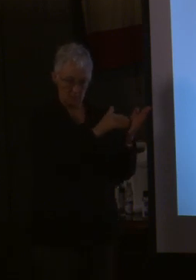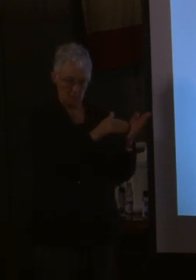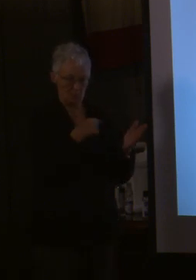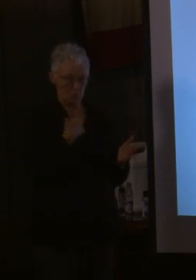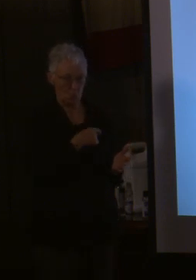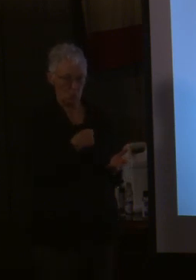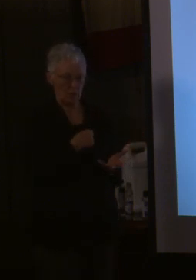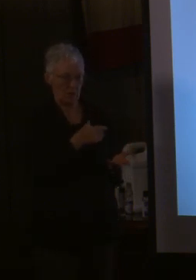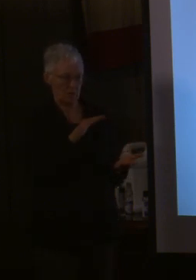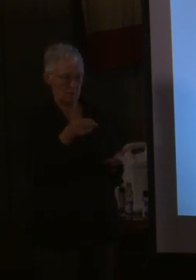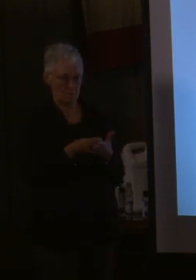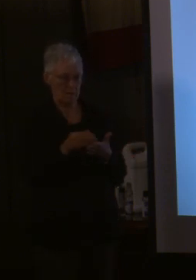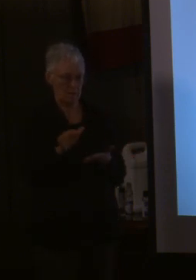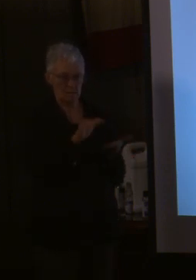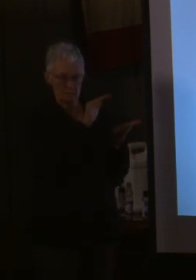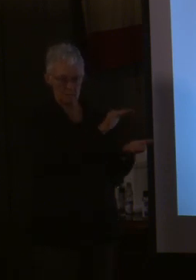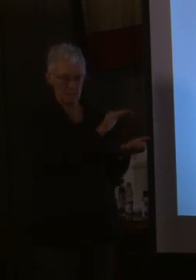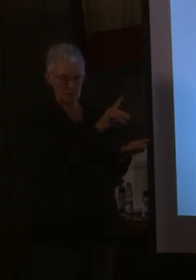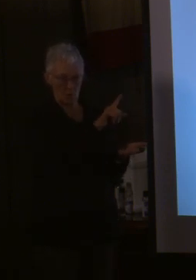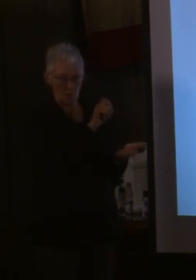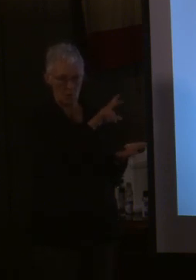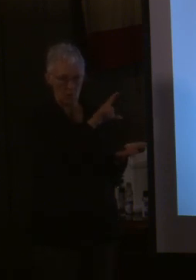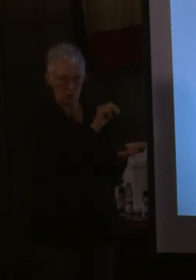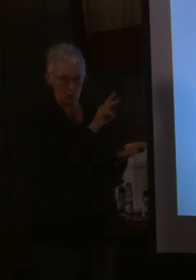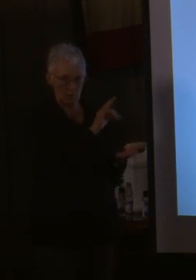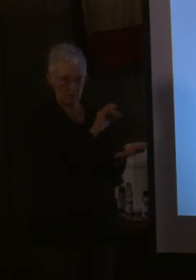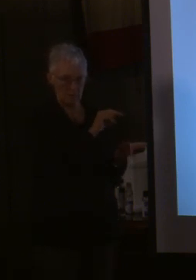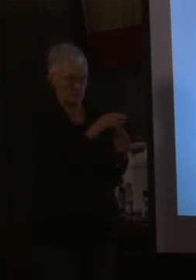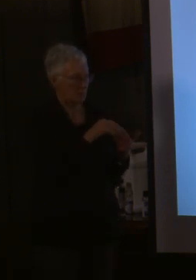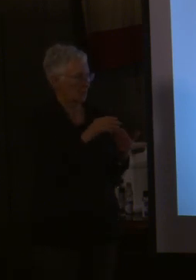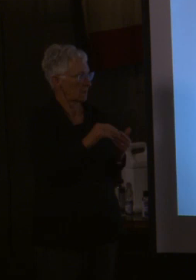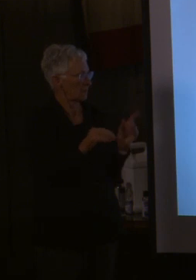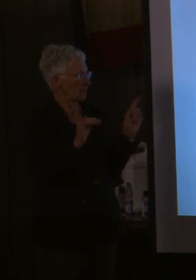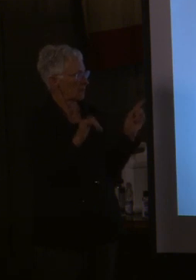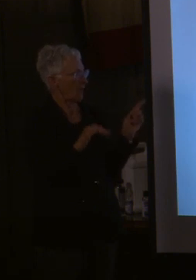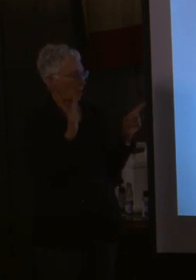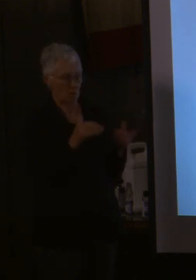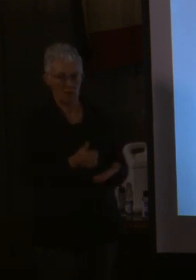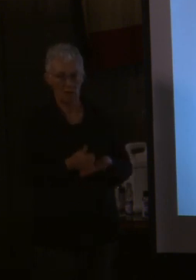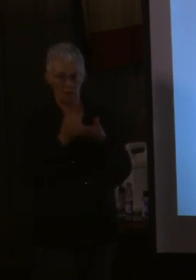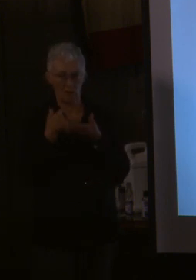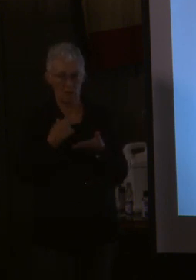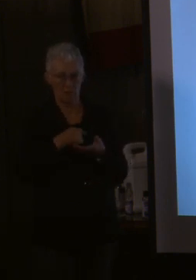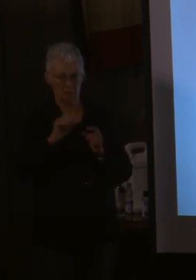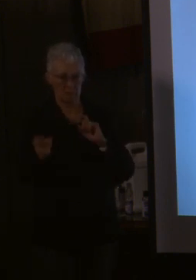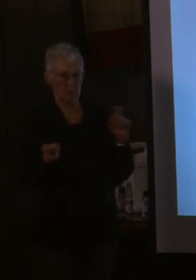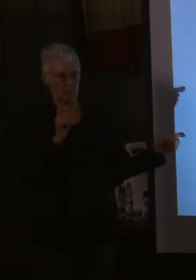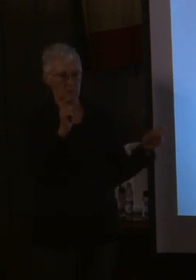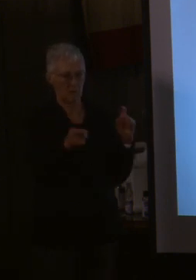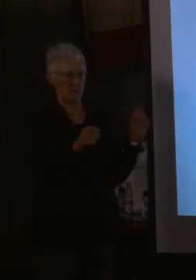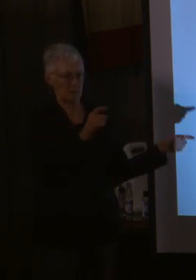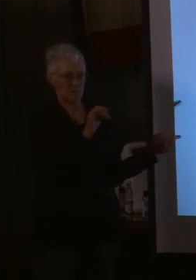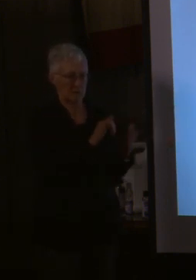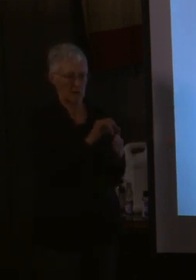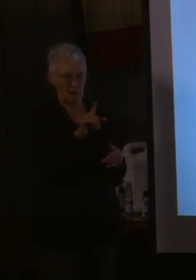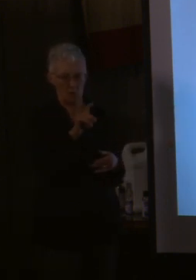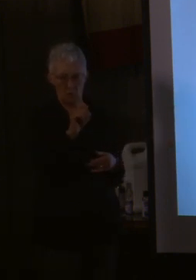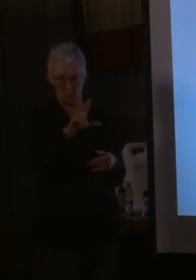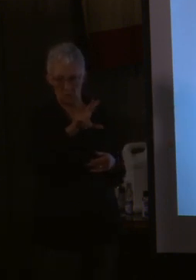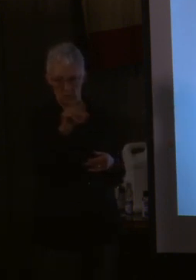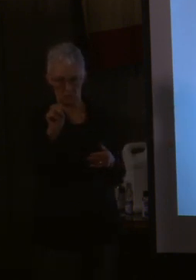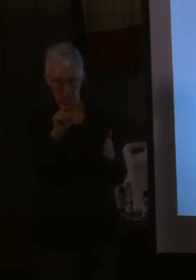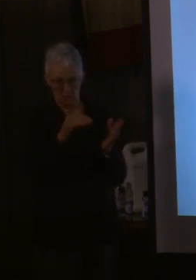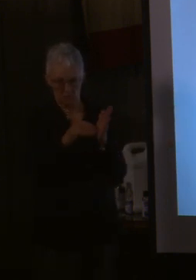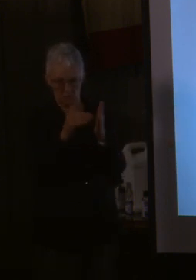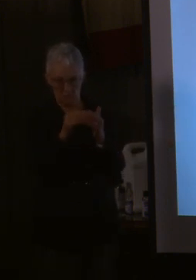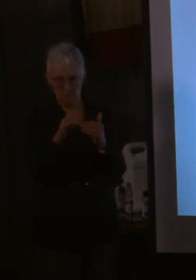$130 million, we paid about $10 million. This will help us get to that total of $130 million to local government, help get that out the door to them by